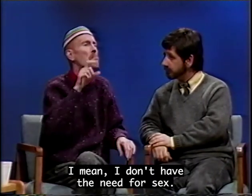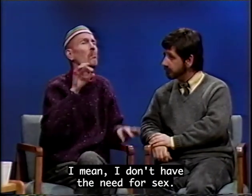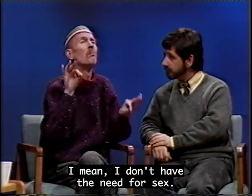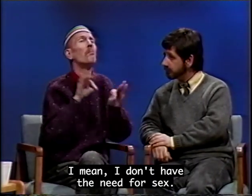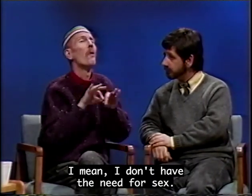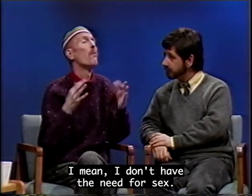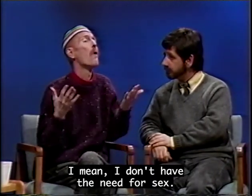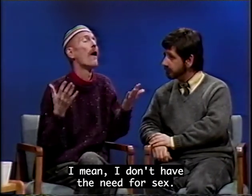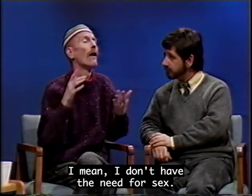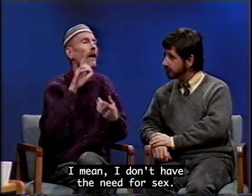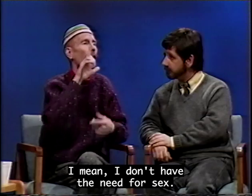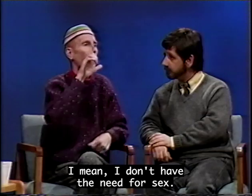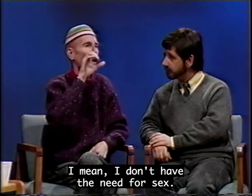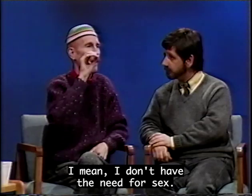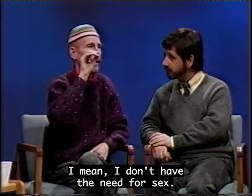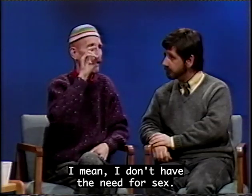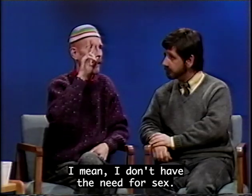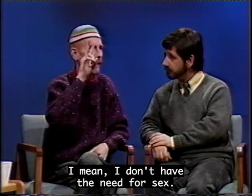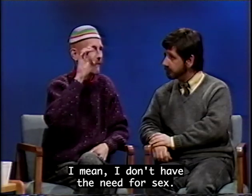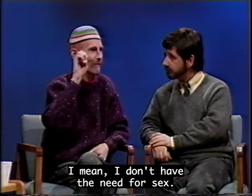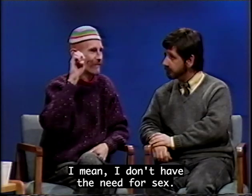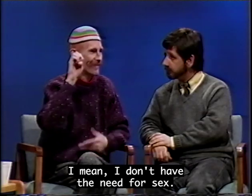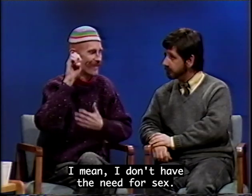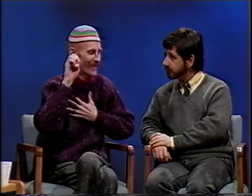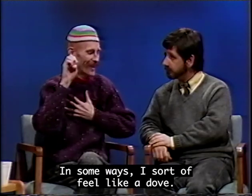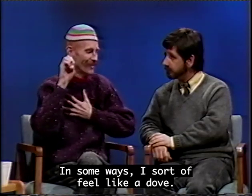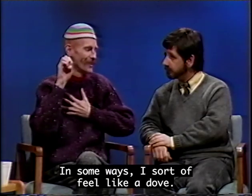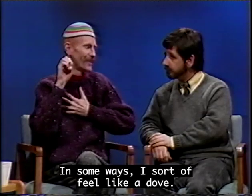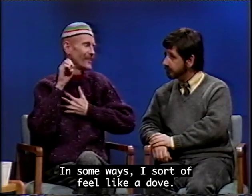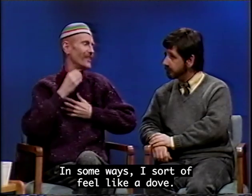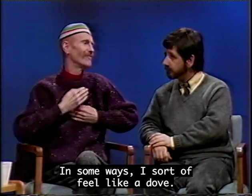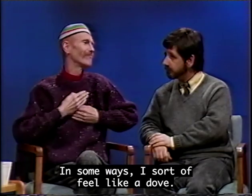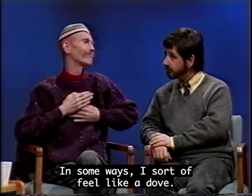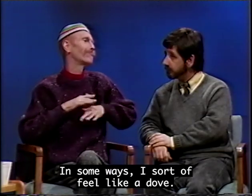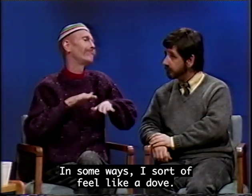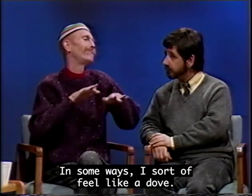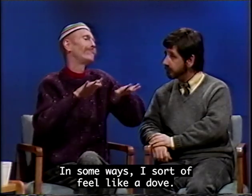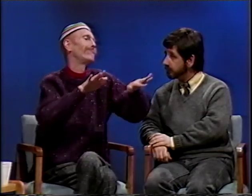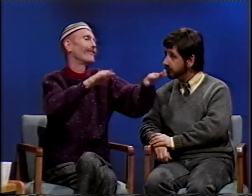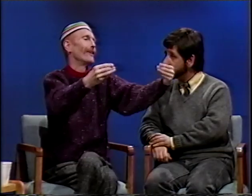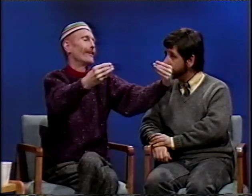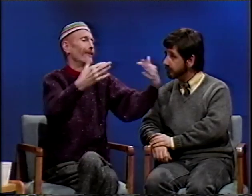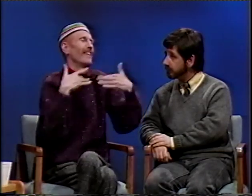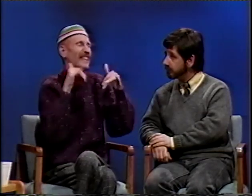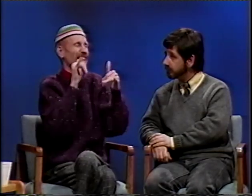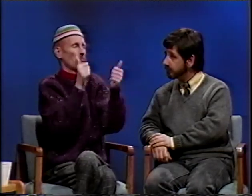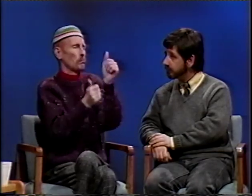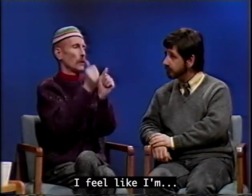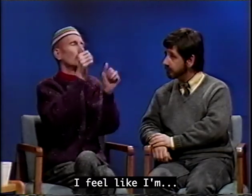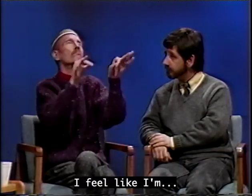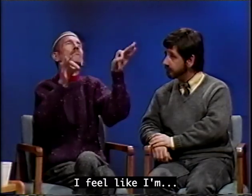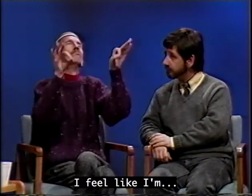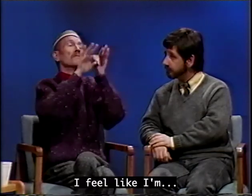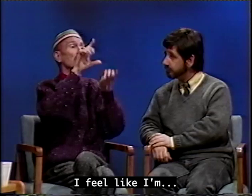I don't have the need for sex. In some ways, I sort of feel like a dove. I feel like